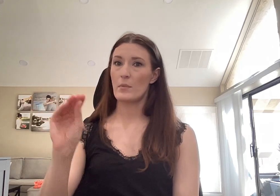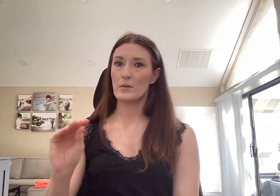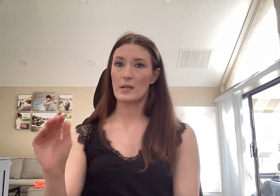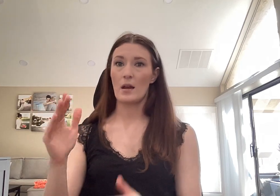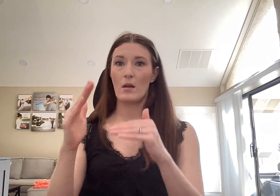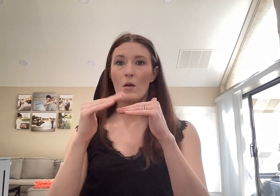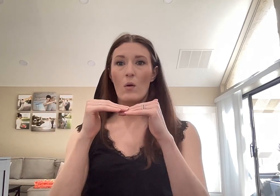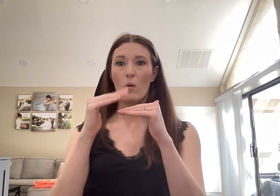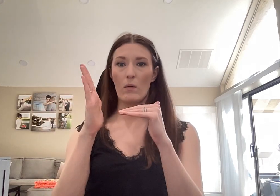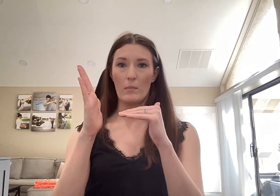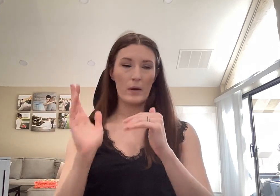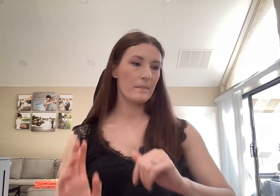0.08% or more.